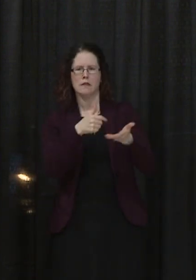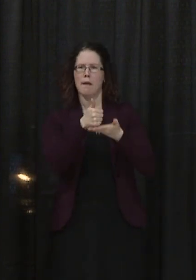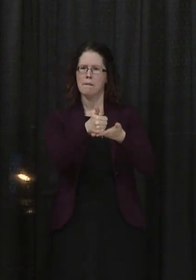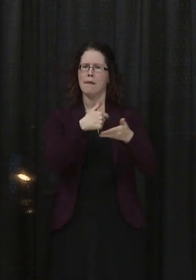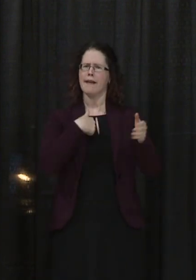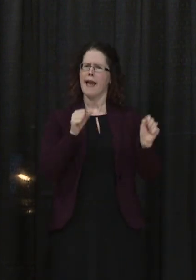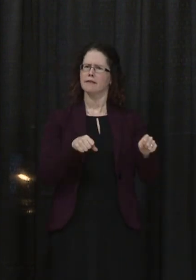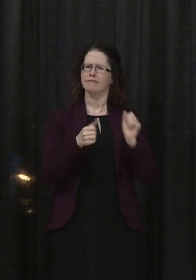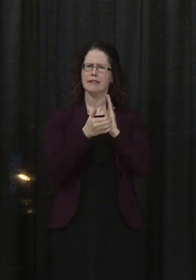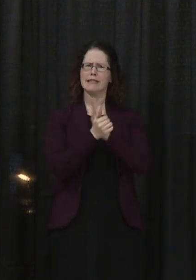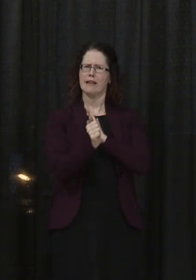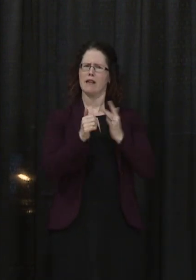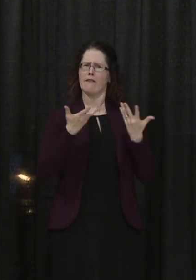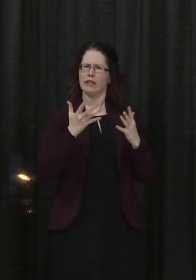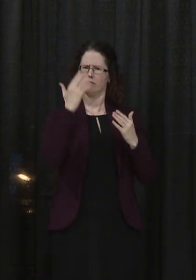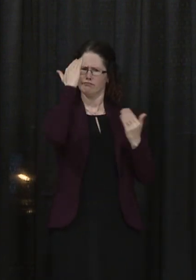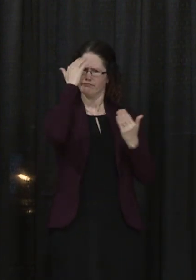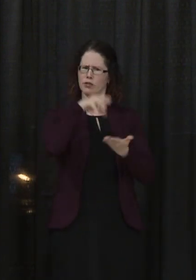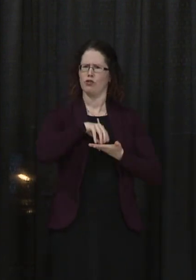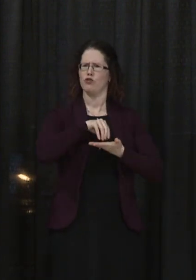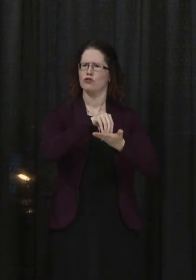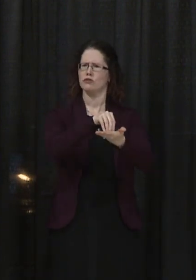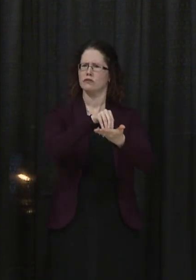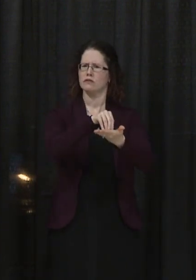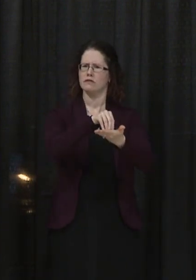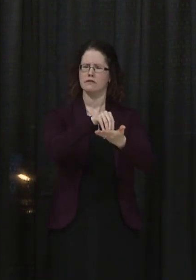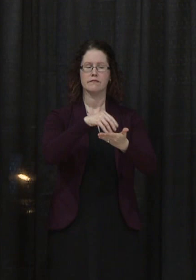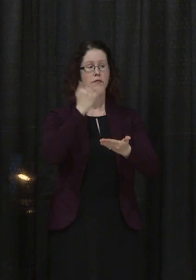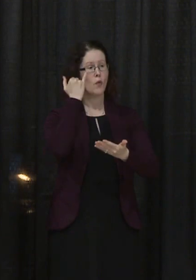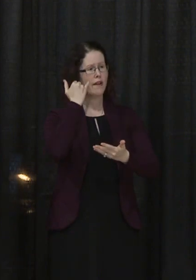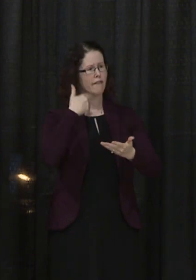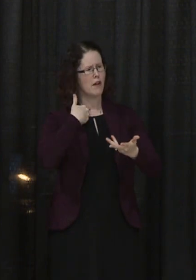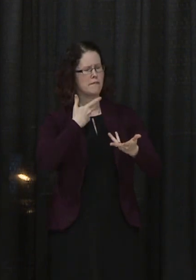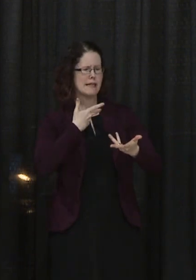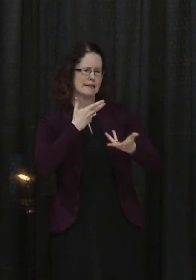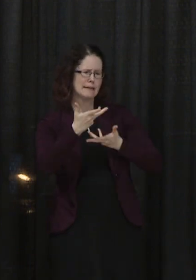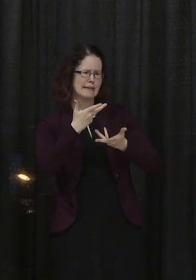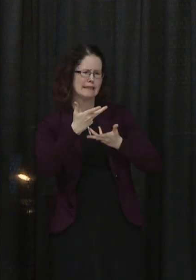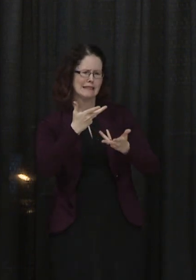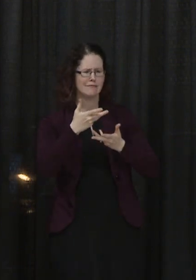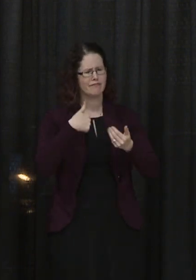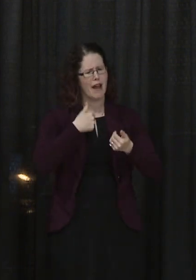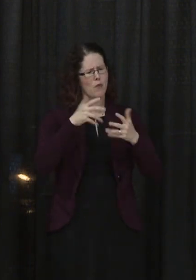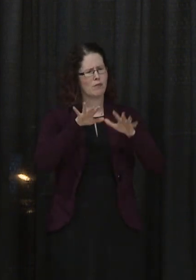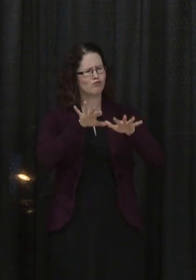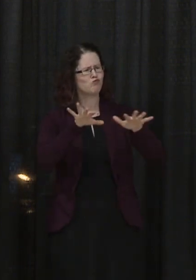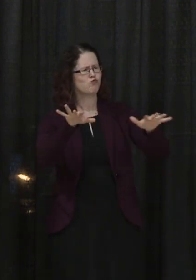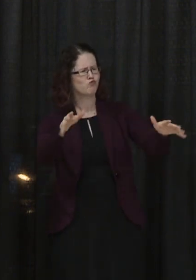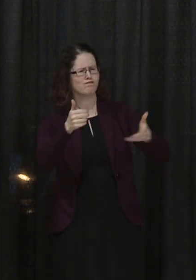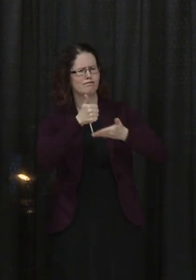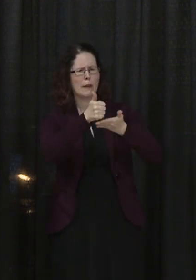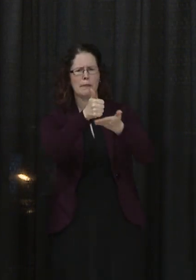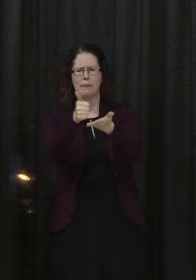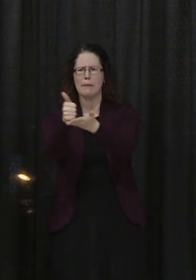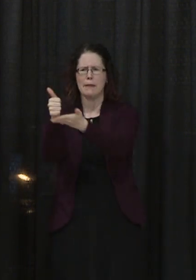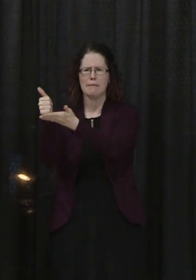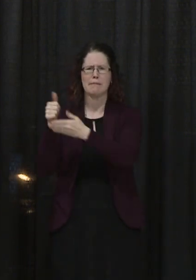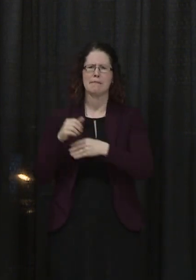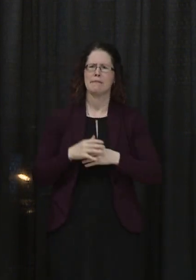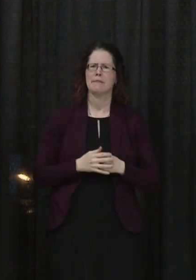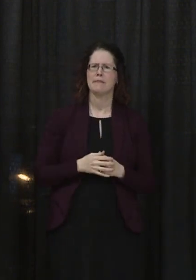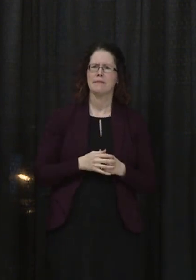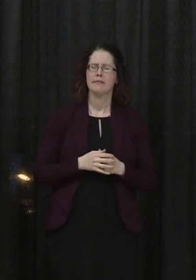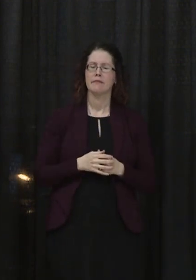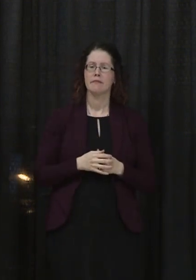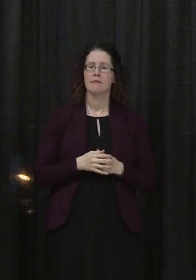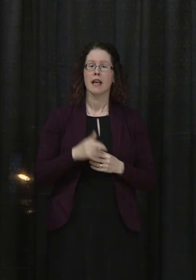in need, or in essence, to pay forward a kind gesture. And this notion of always having a duty to